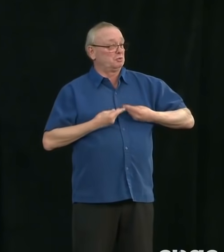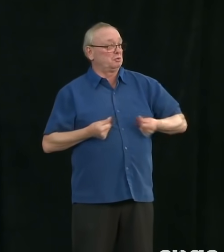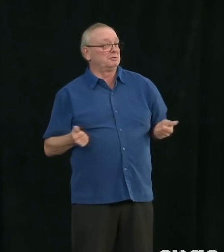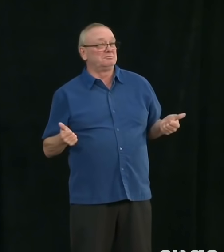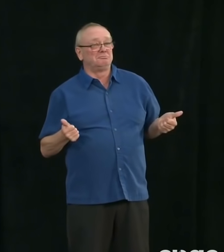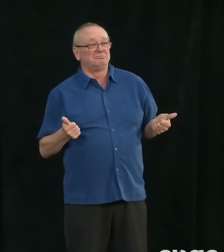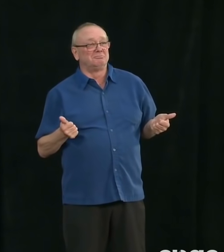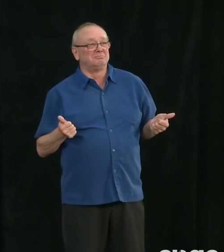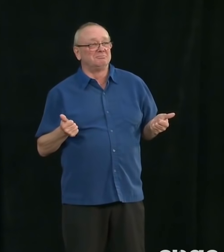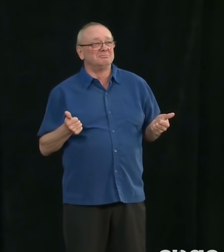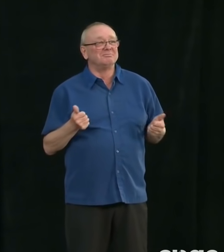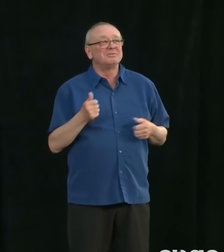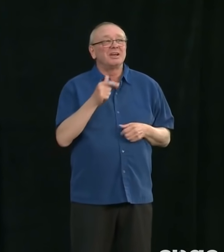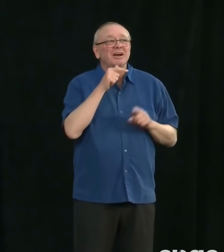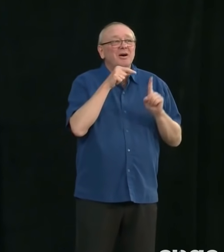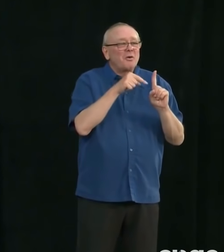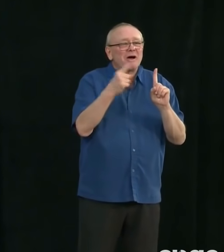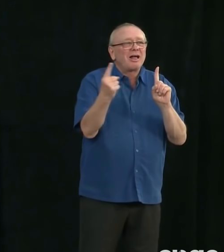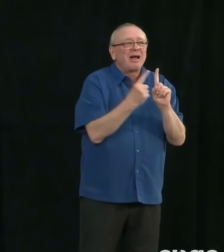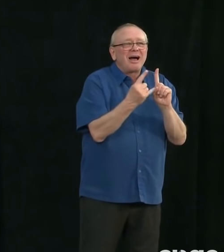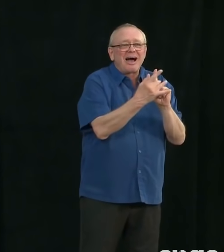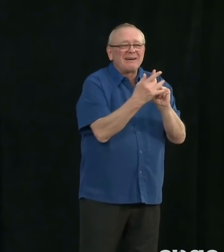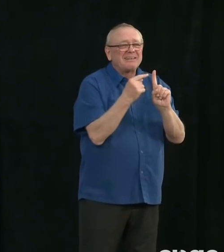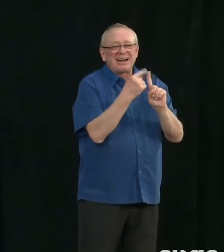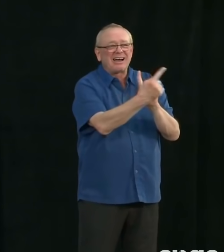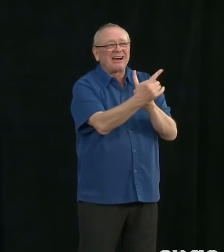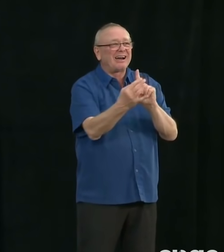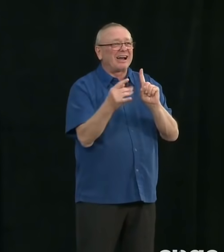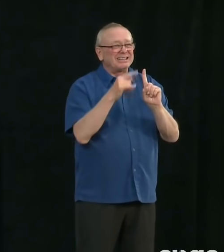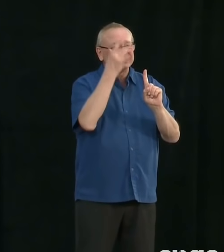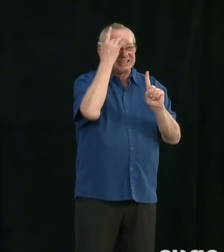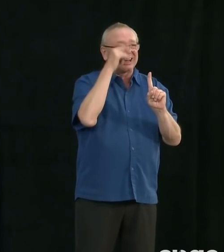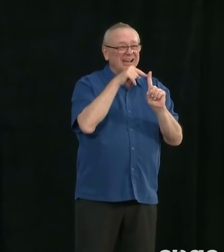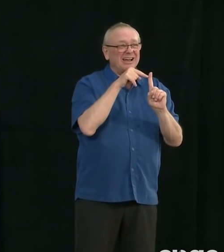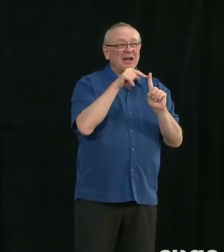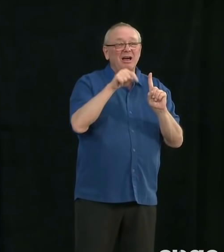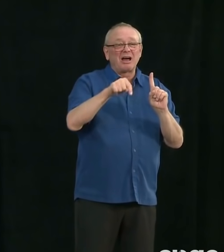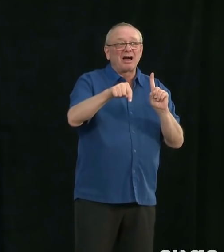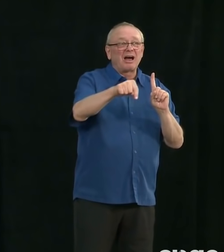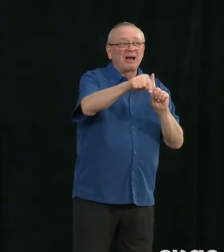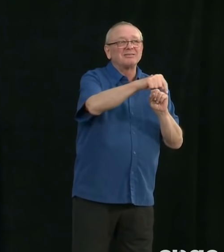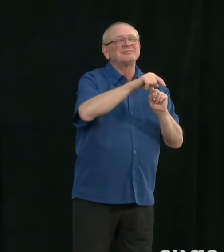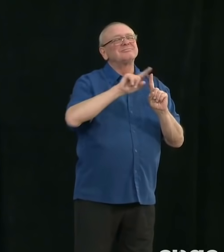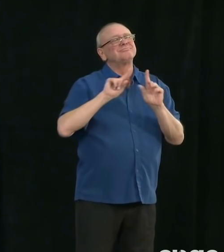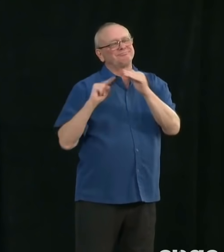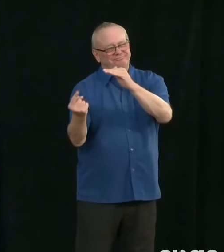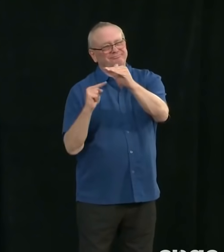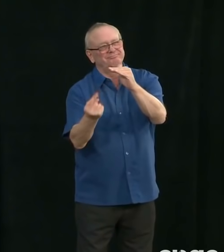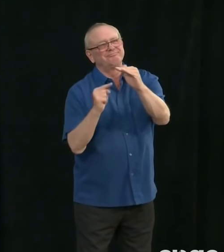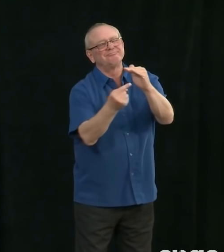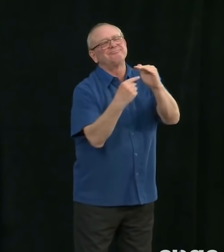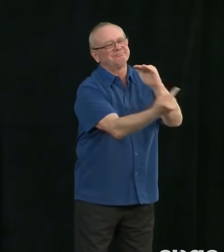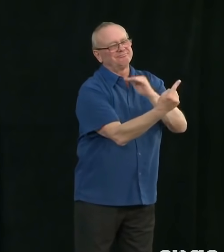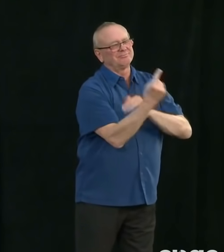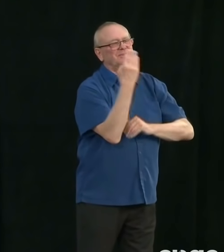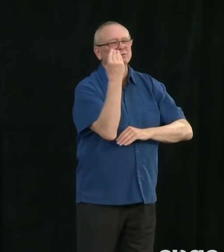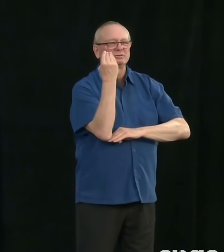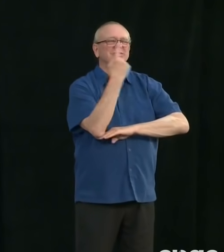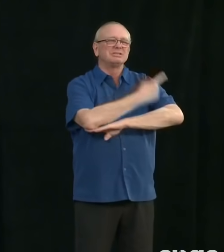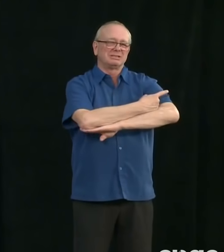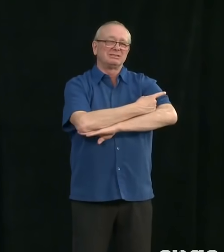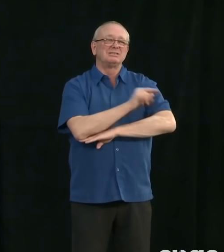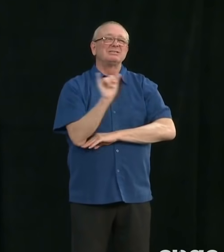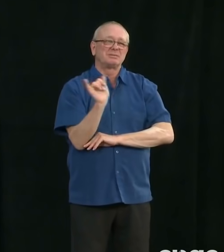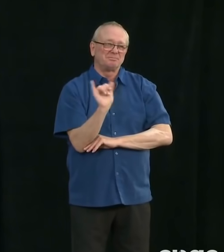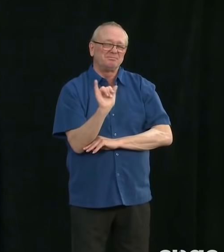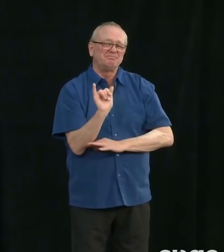a close contact with that person while they were infectious would need to be in quarantine for 14 days from that point of last exposure. And